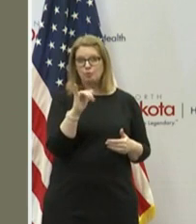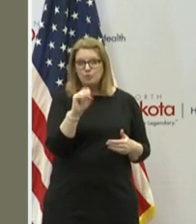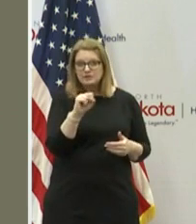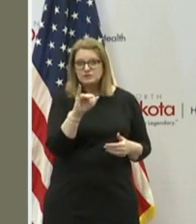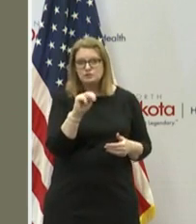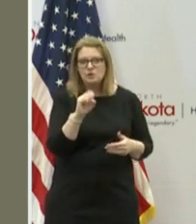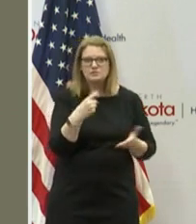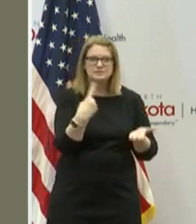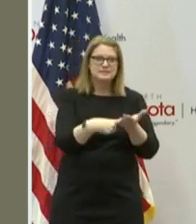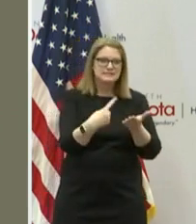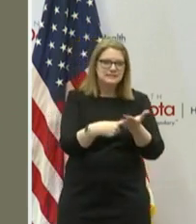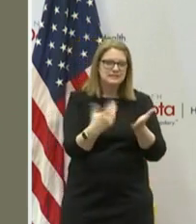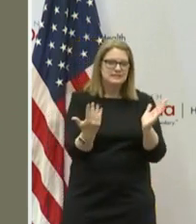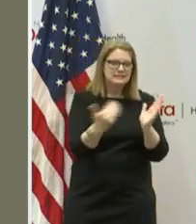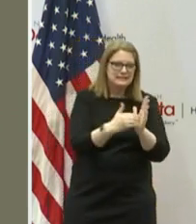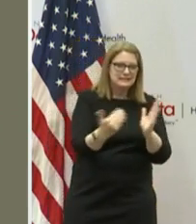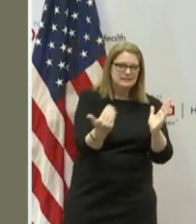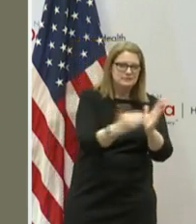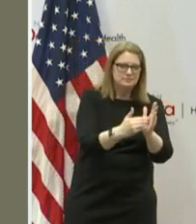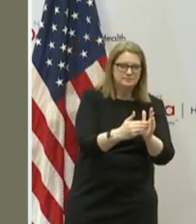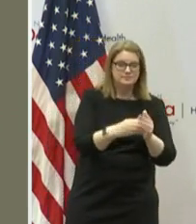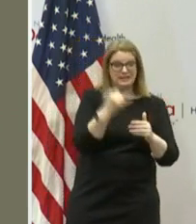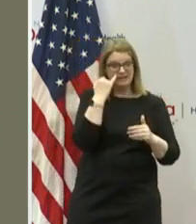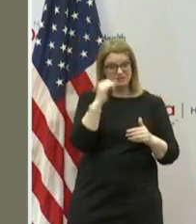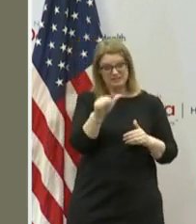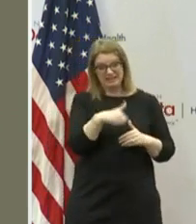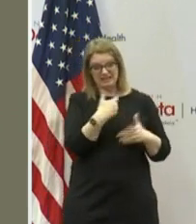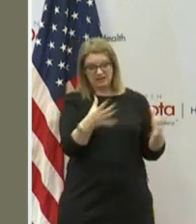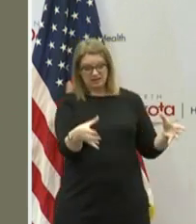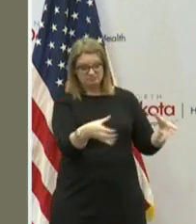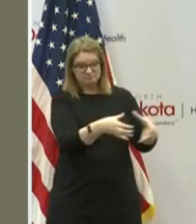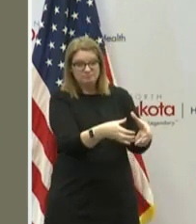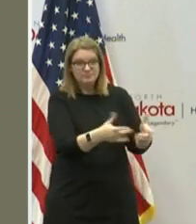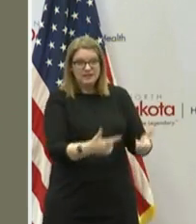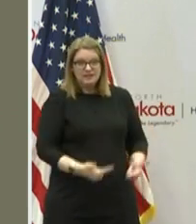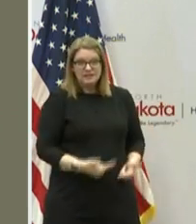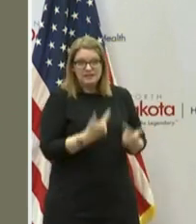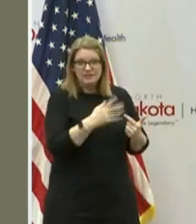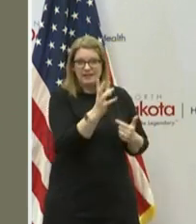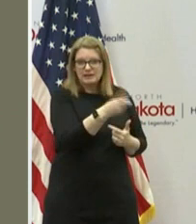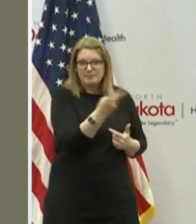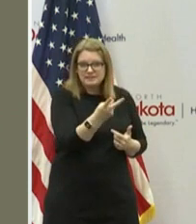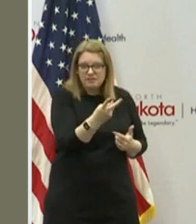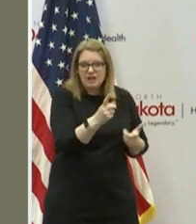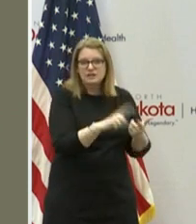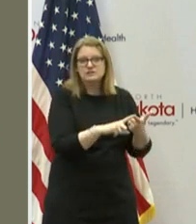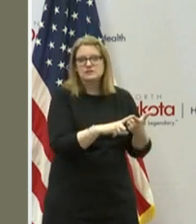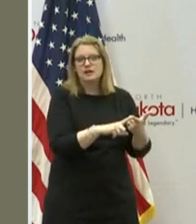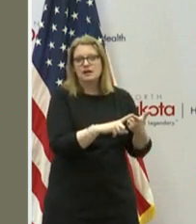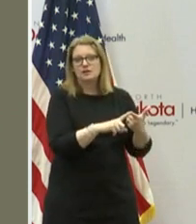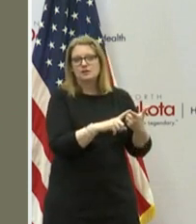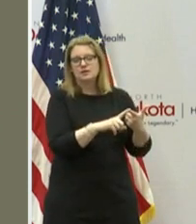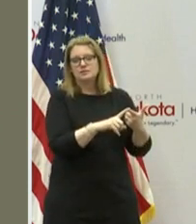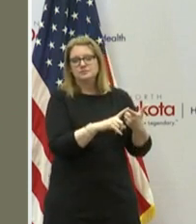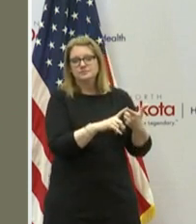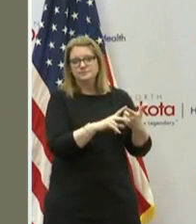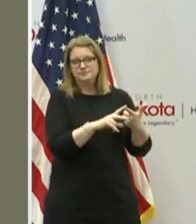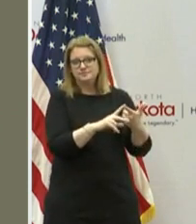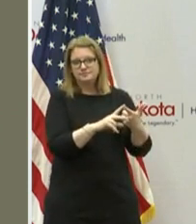about anytime we've got congregate settings for shelter, whether that's for domestic violence, whether that's for